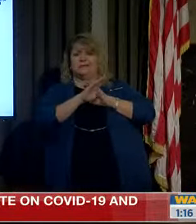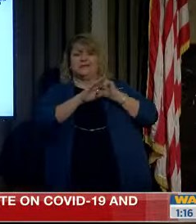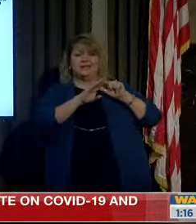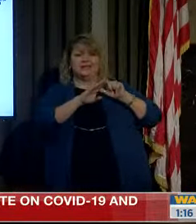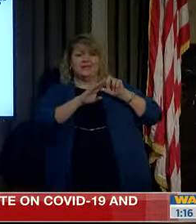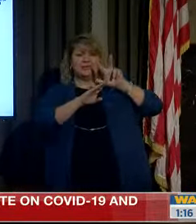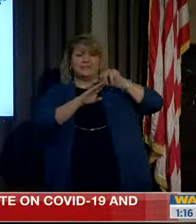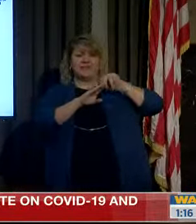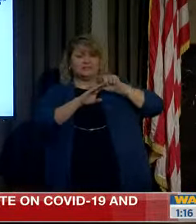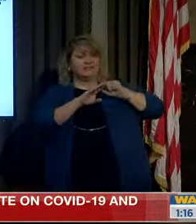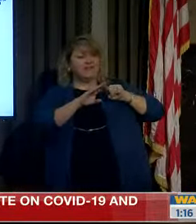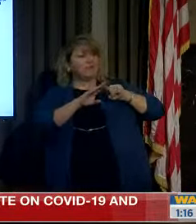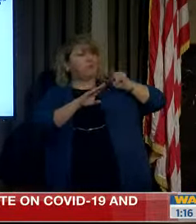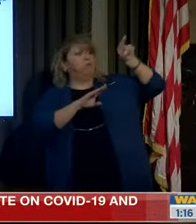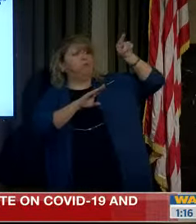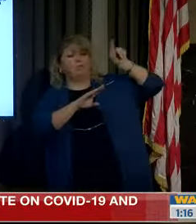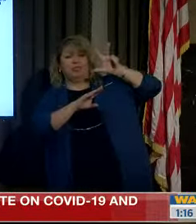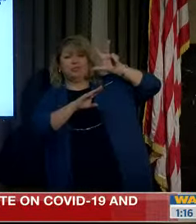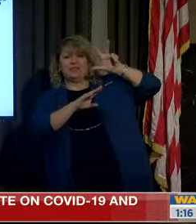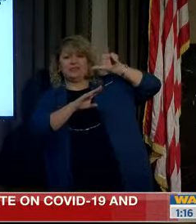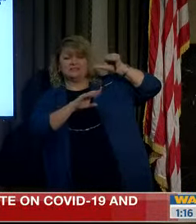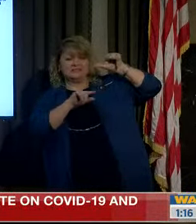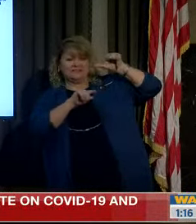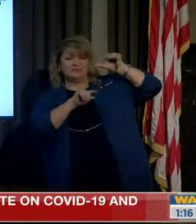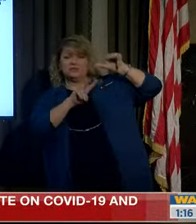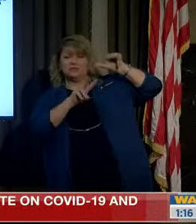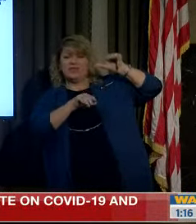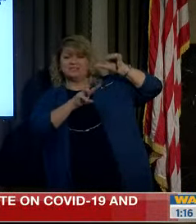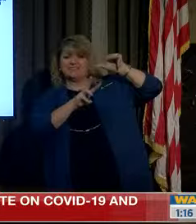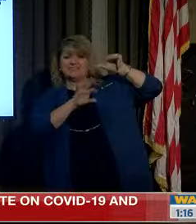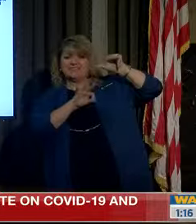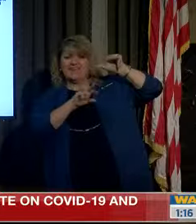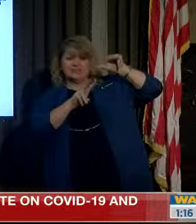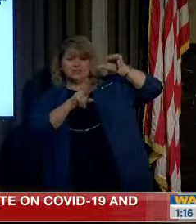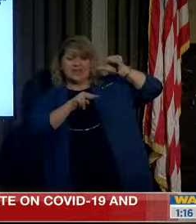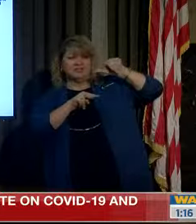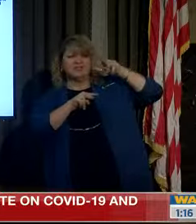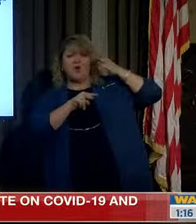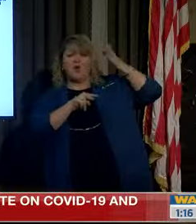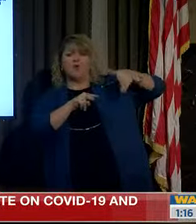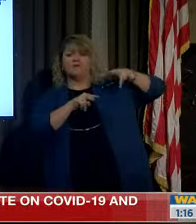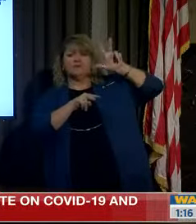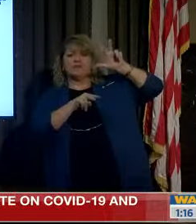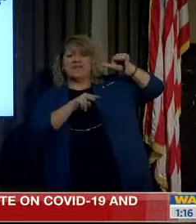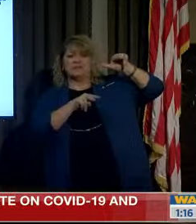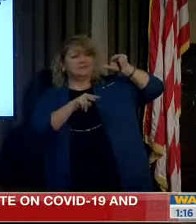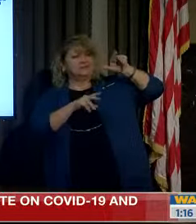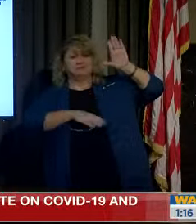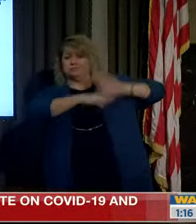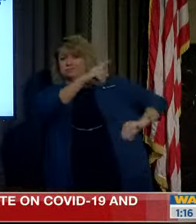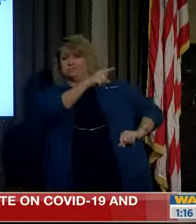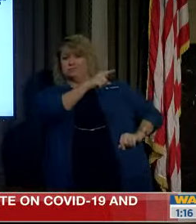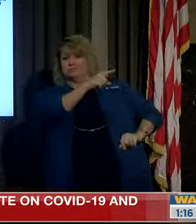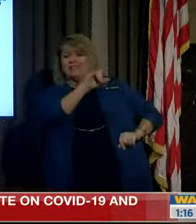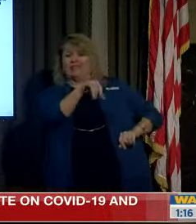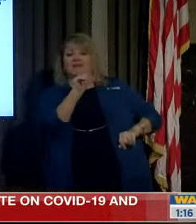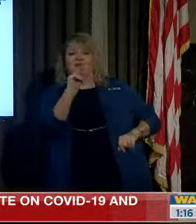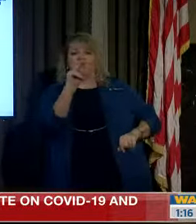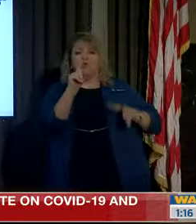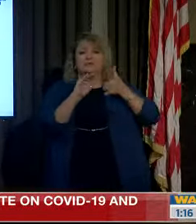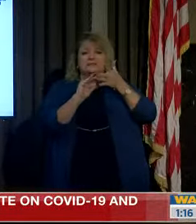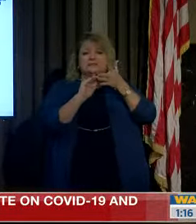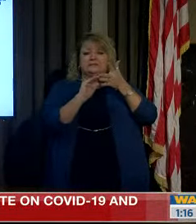was 2,069. We surpassed that almost by 1,000 hospitalized patients. That peak was right in the middle of